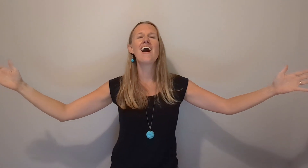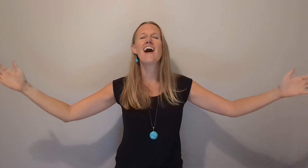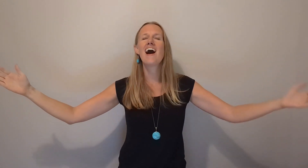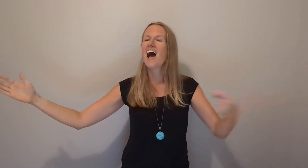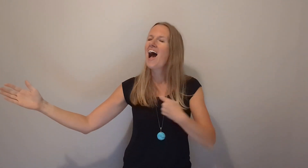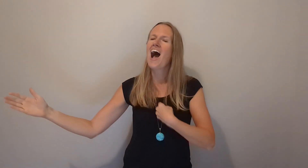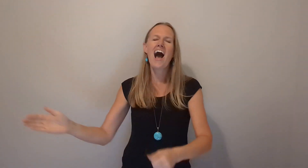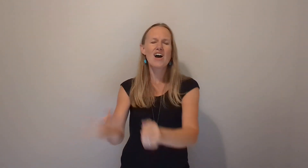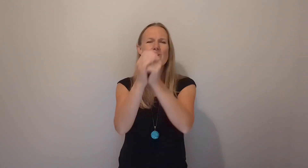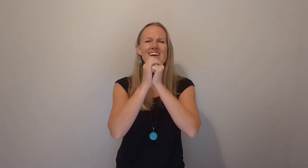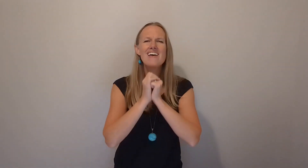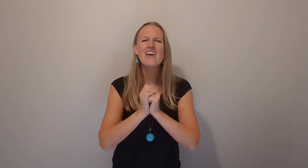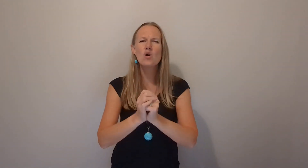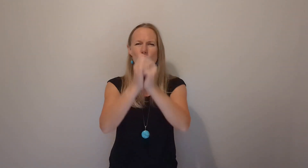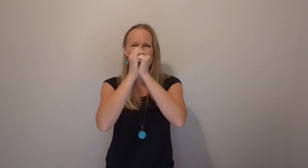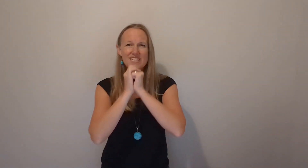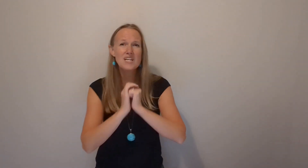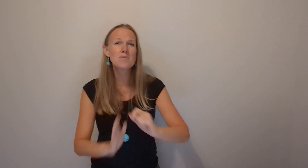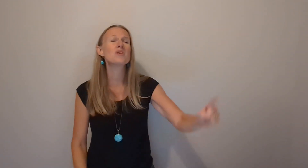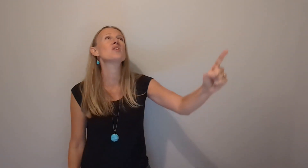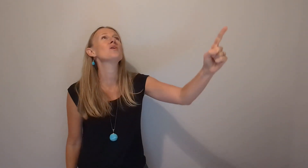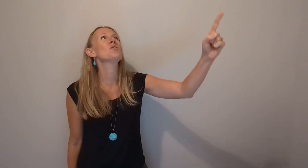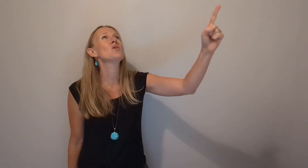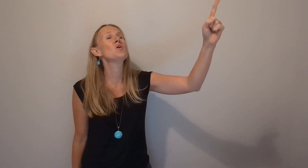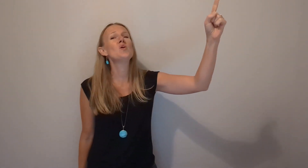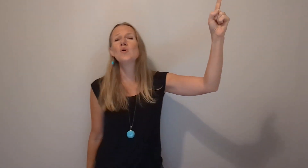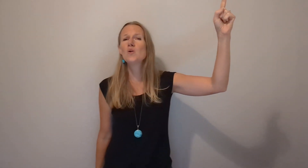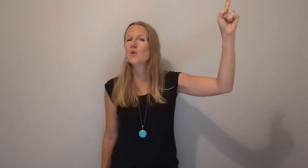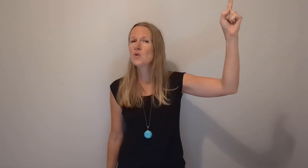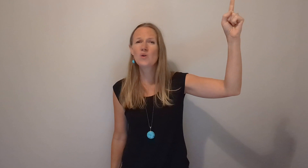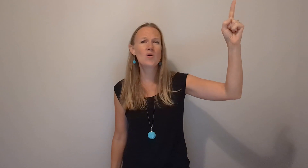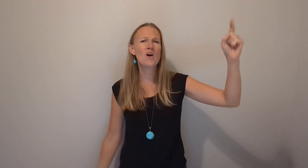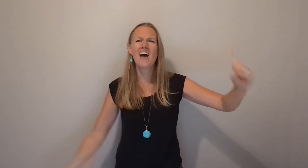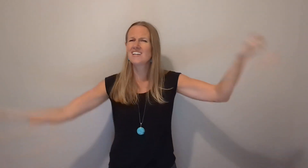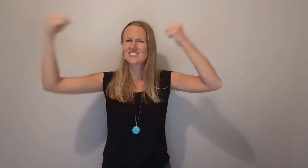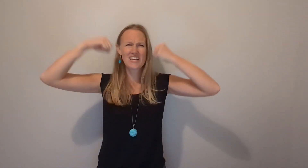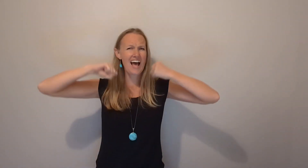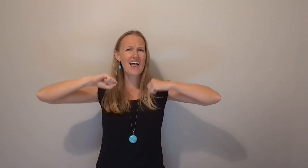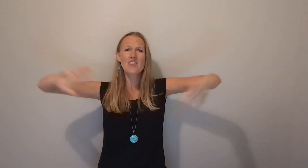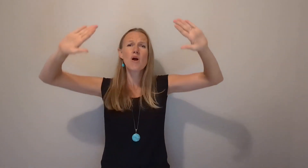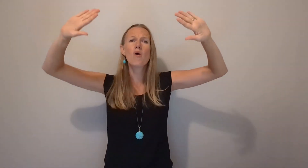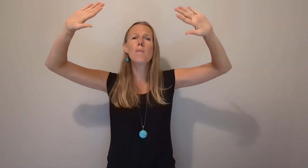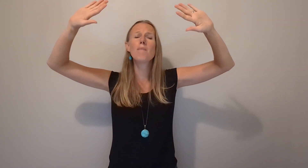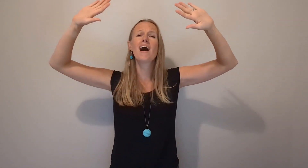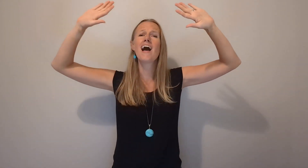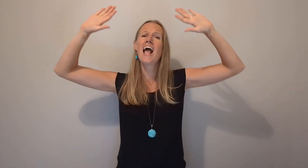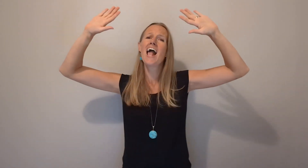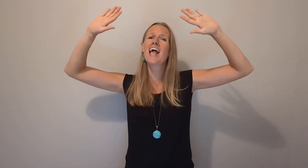wide, I will worship you. And I throw up my